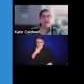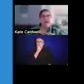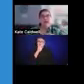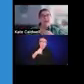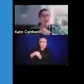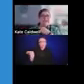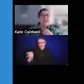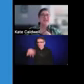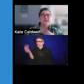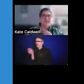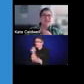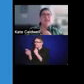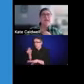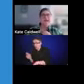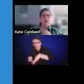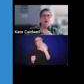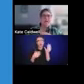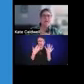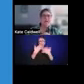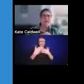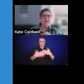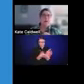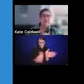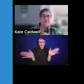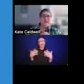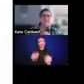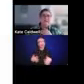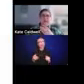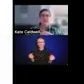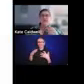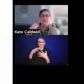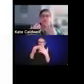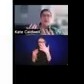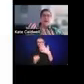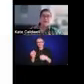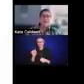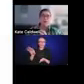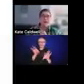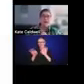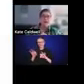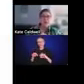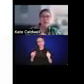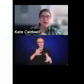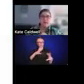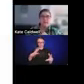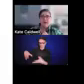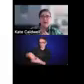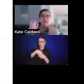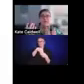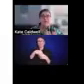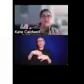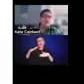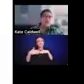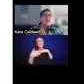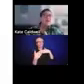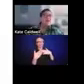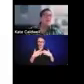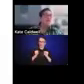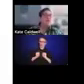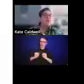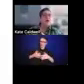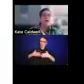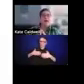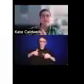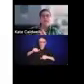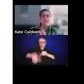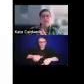done intersectionally in order to collect qualitative data so that it's going to enrich the job that you